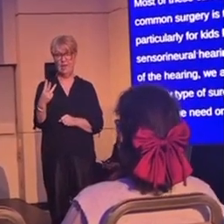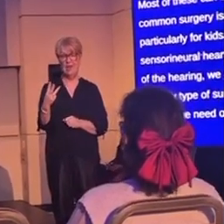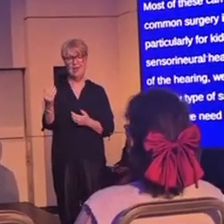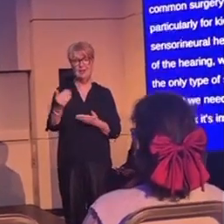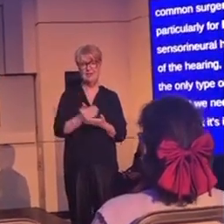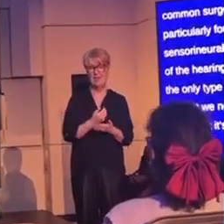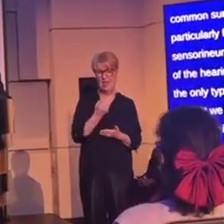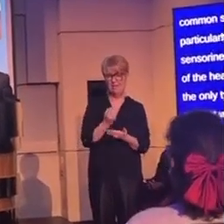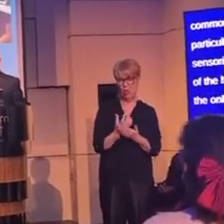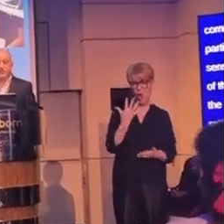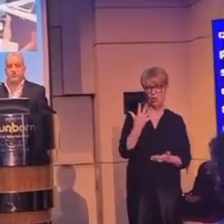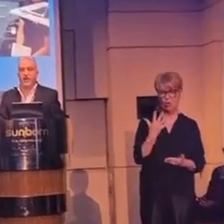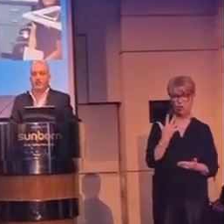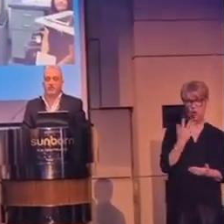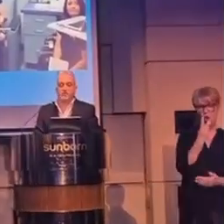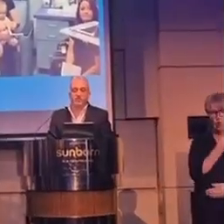approximately